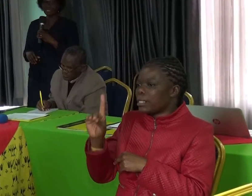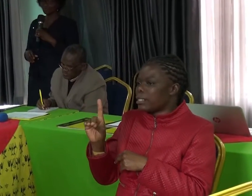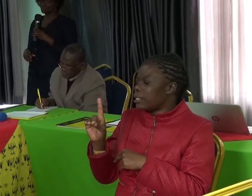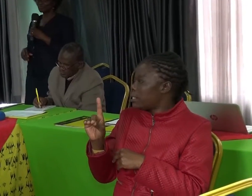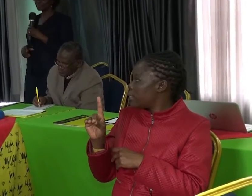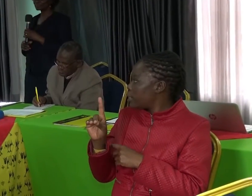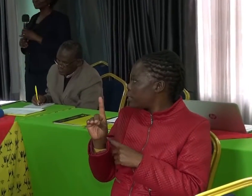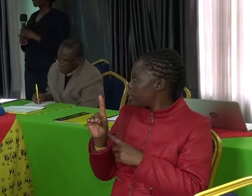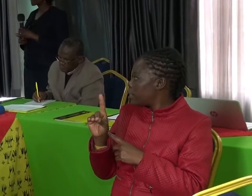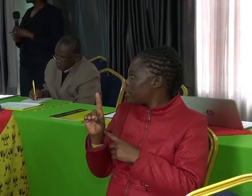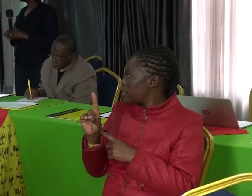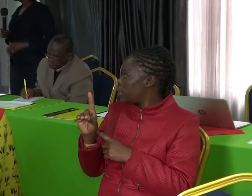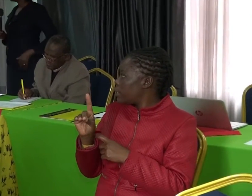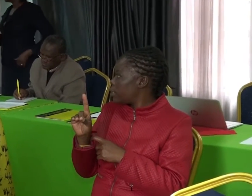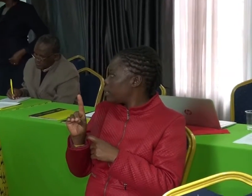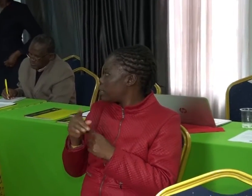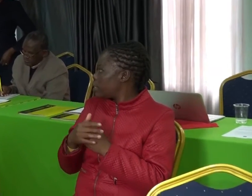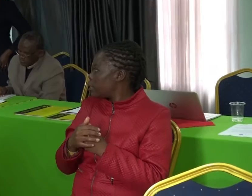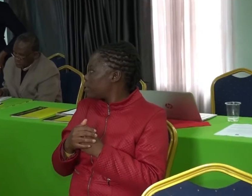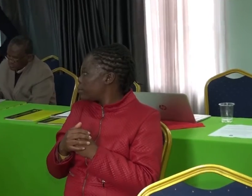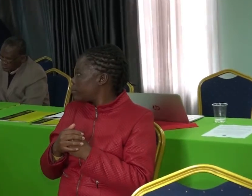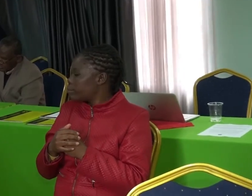That is the program.